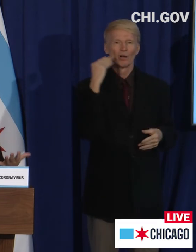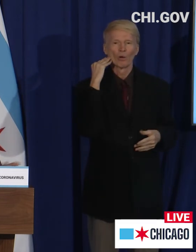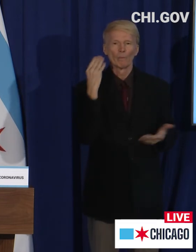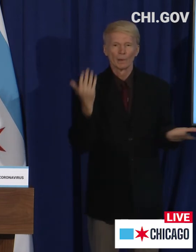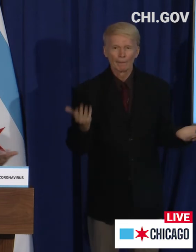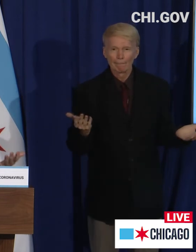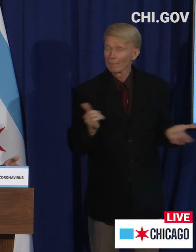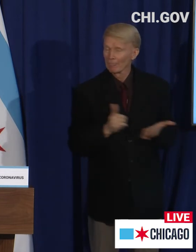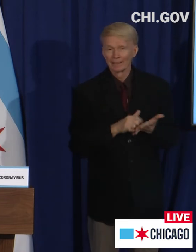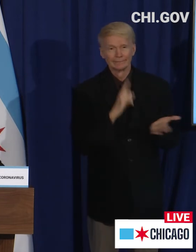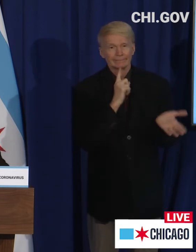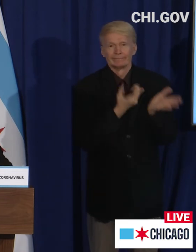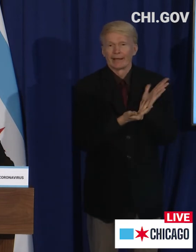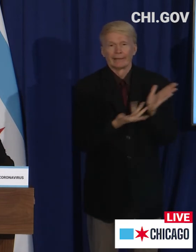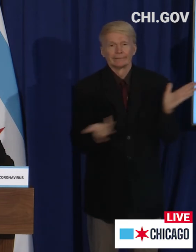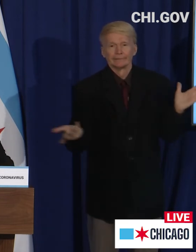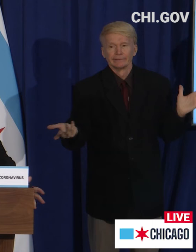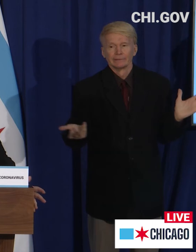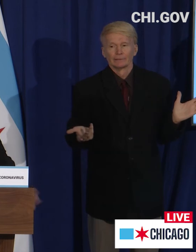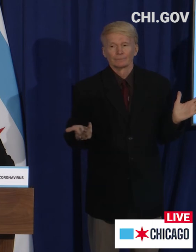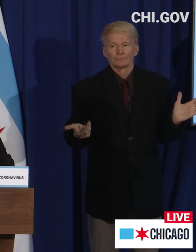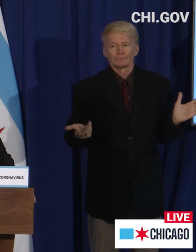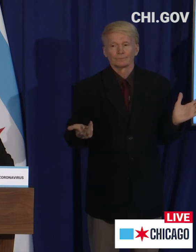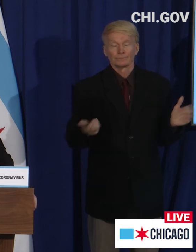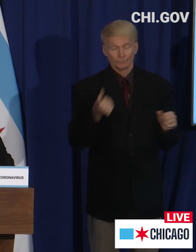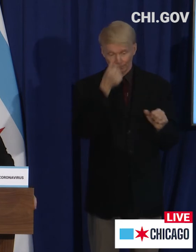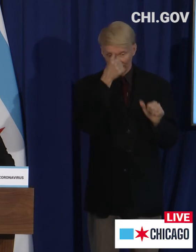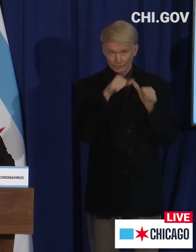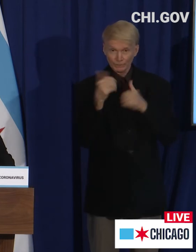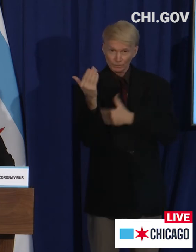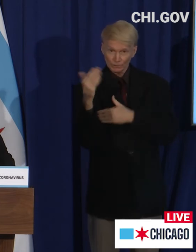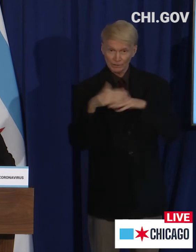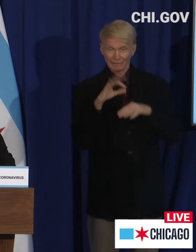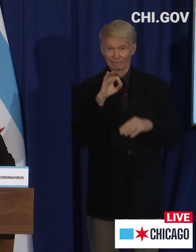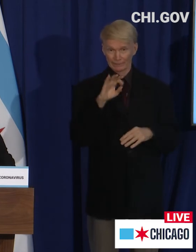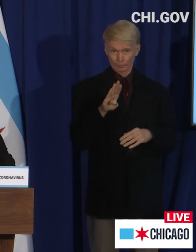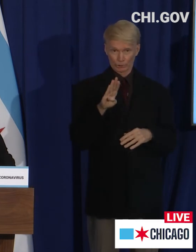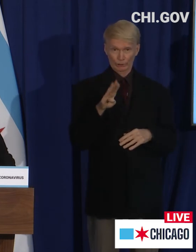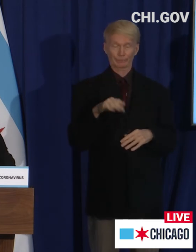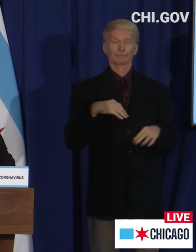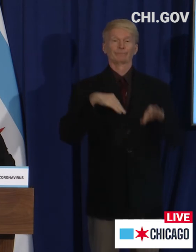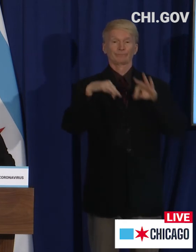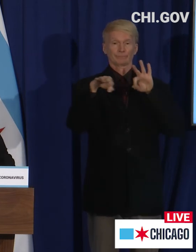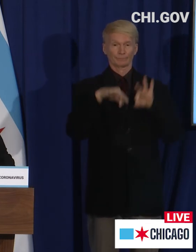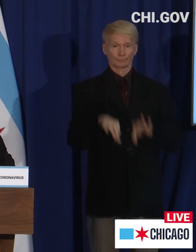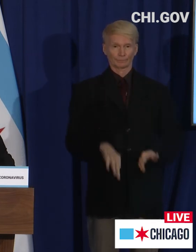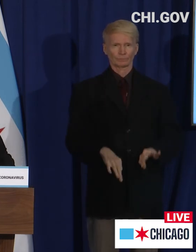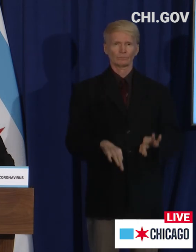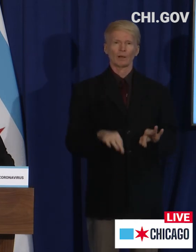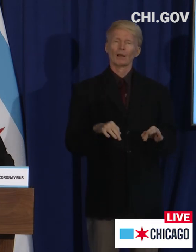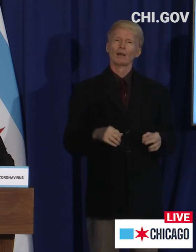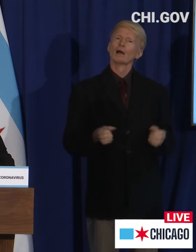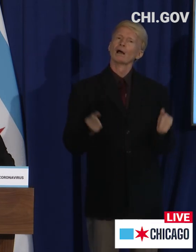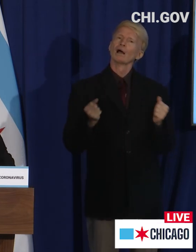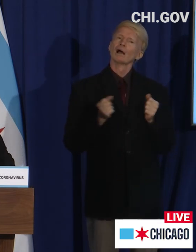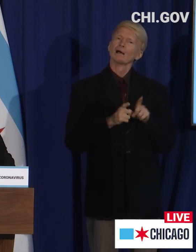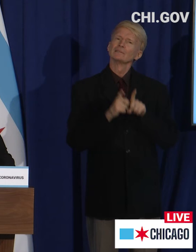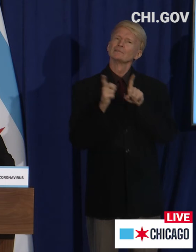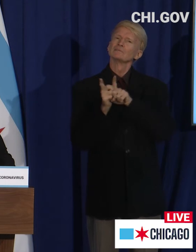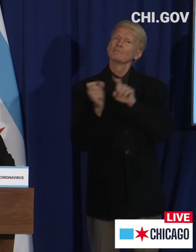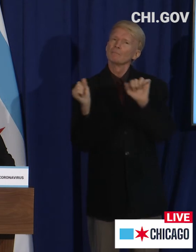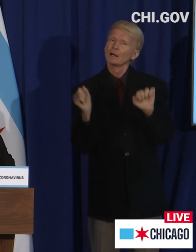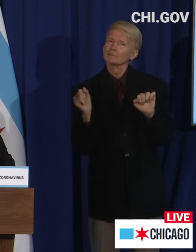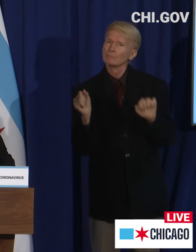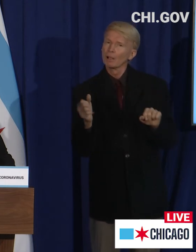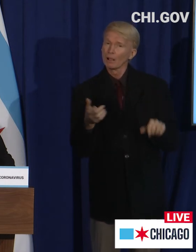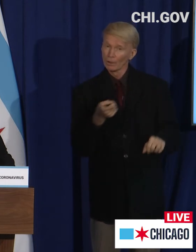This is just a fact. And as I spoke about this morning on Facebook, as much as people are able to,